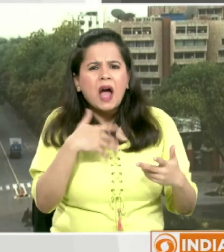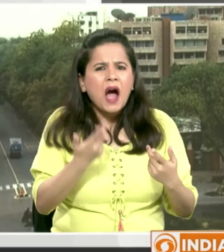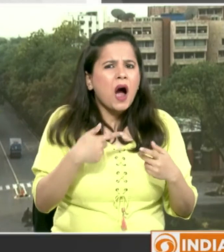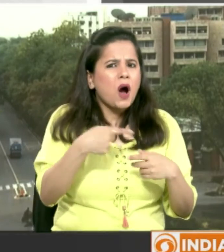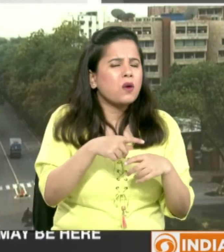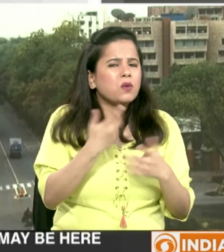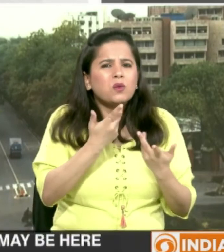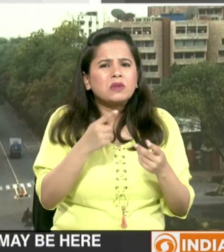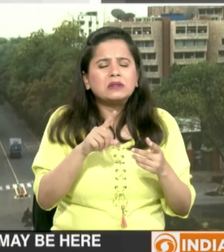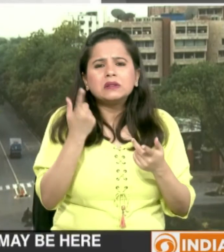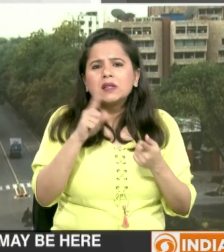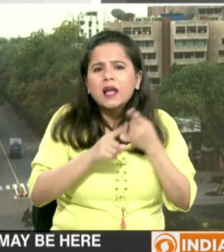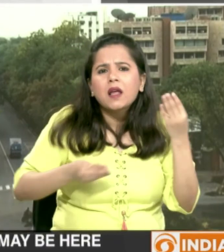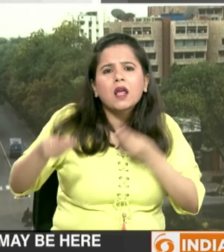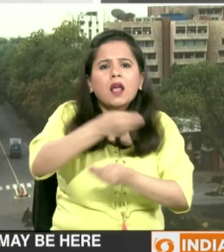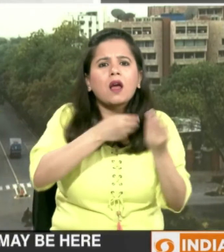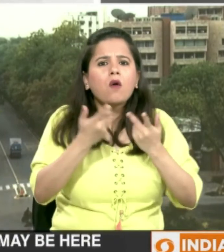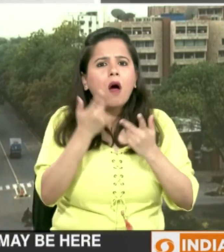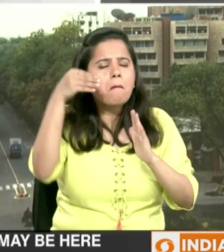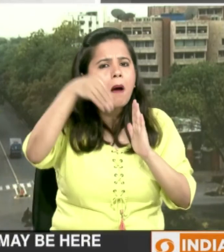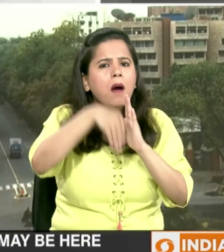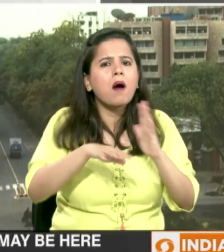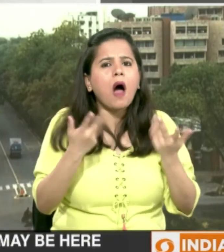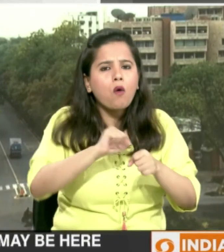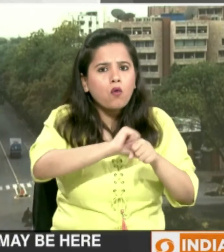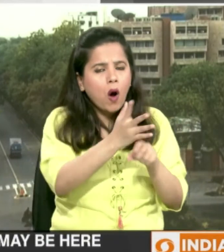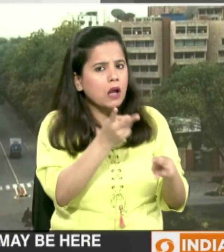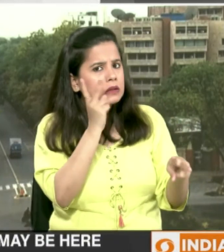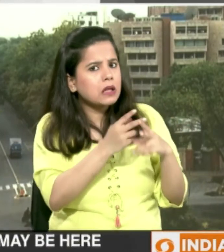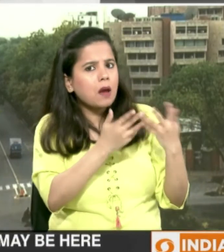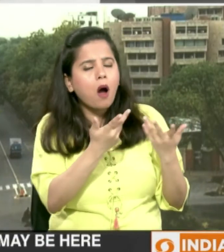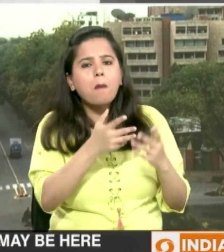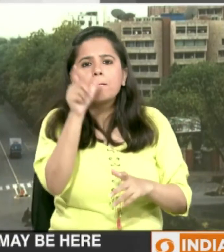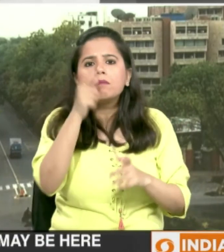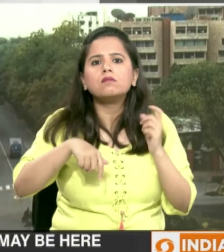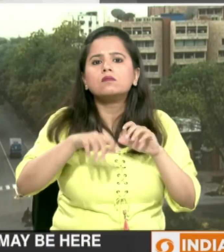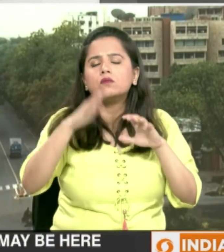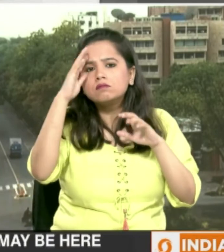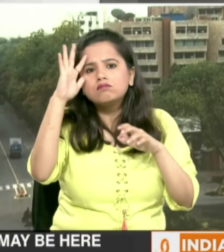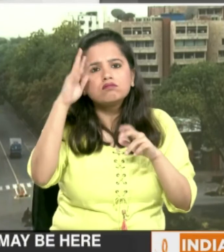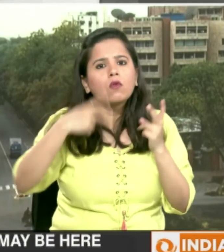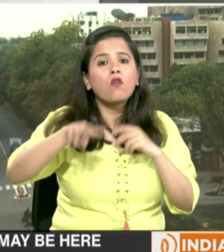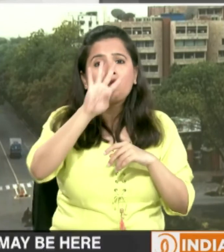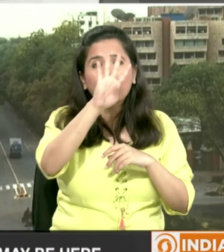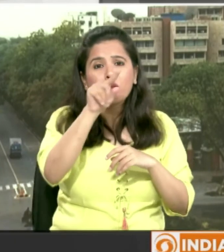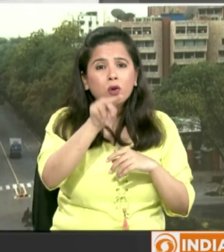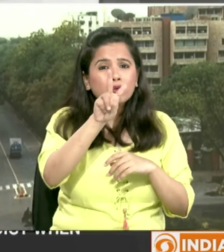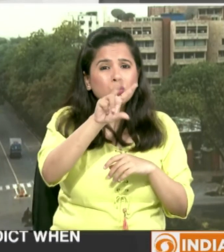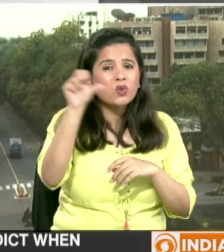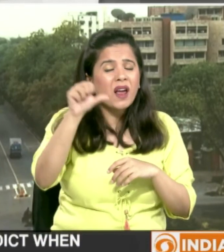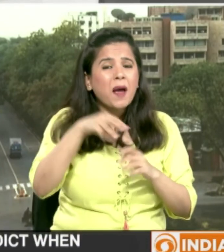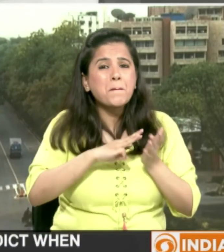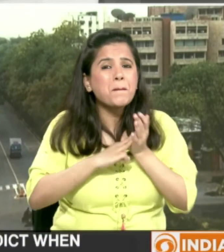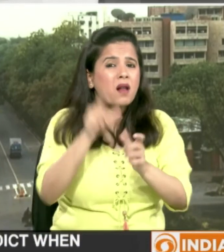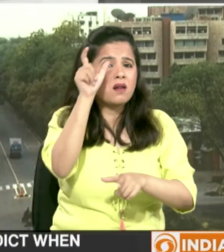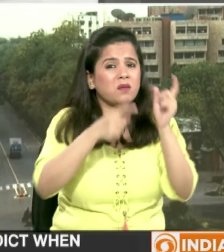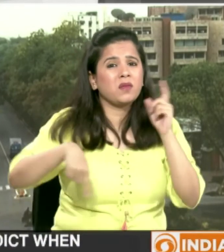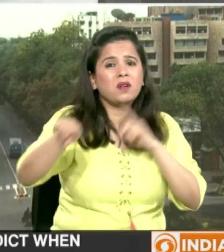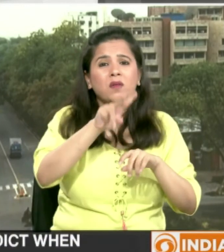reopen their economies while still containing the virus, which has infected over 4.29 million people and has led to